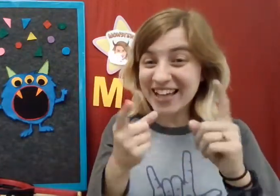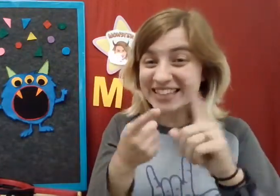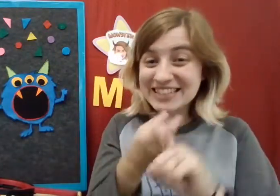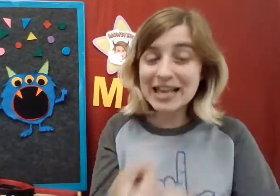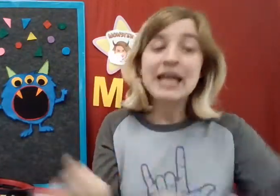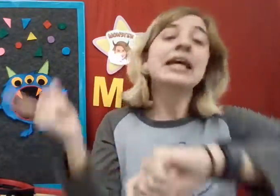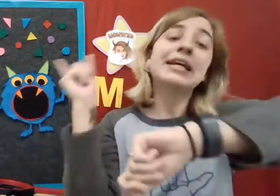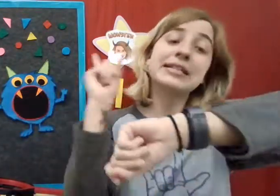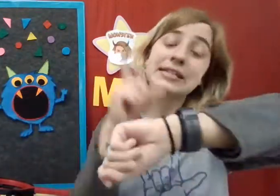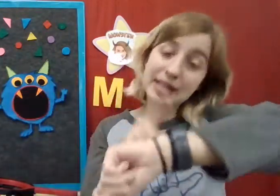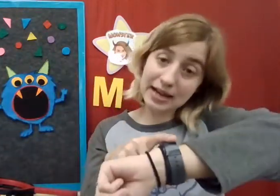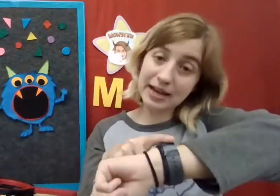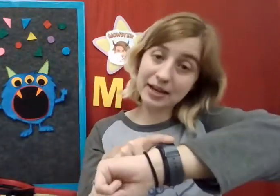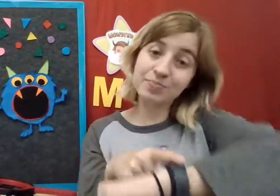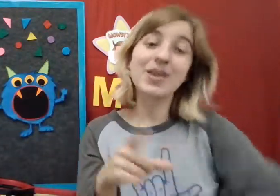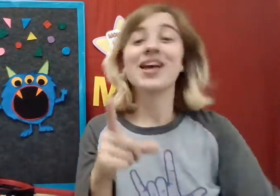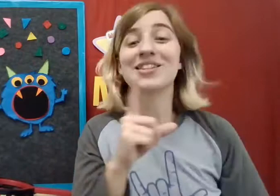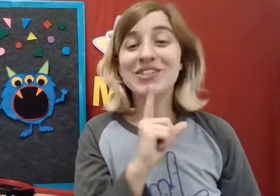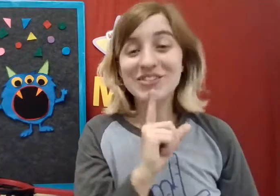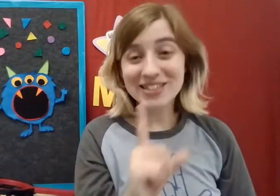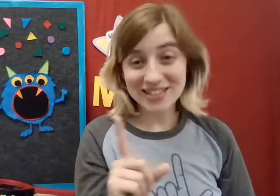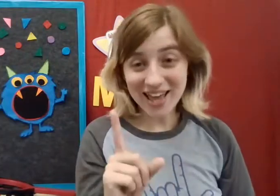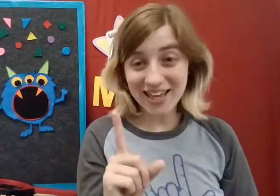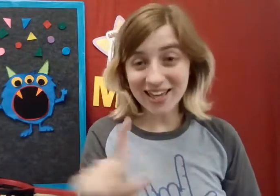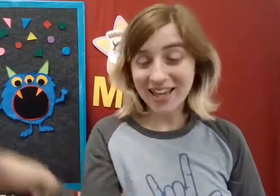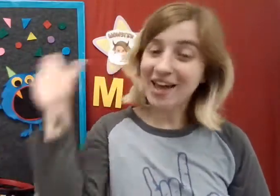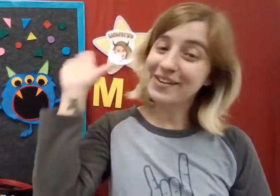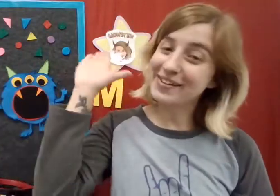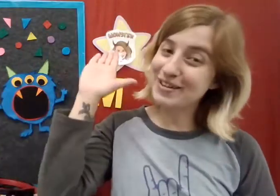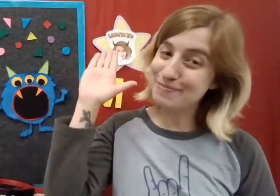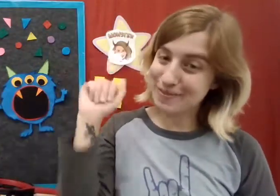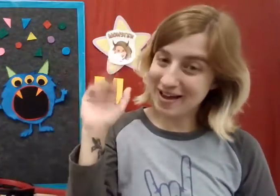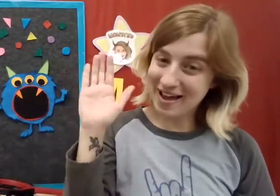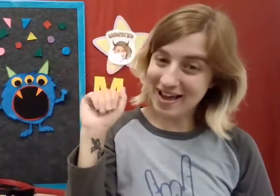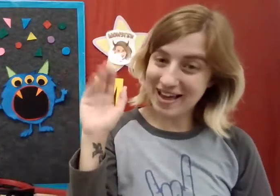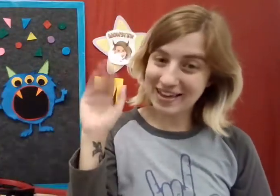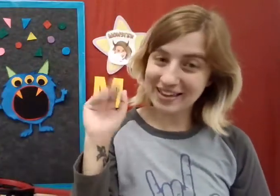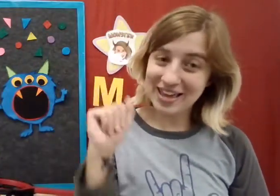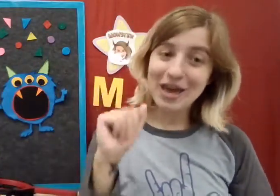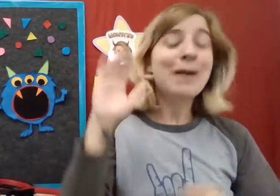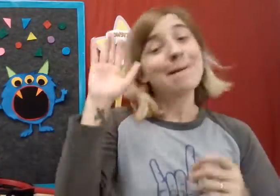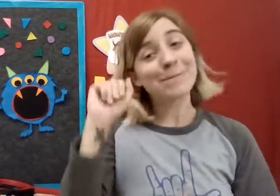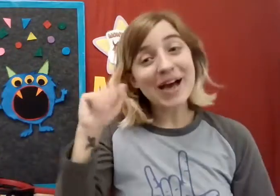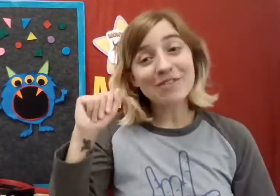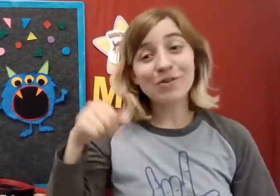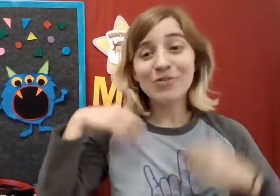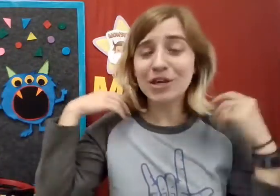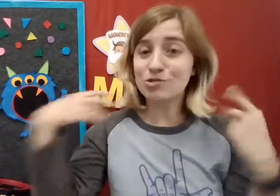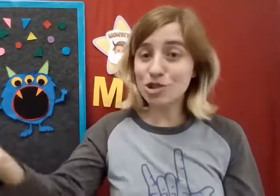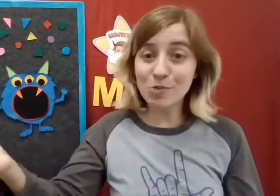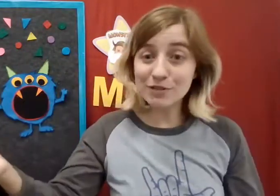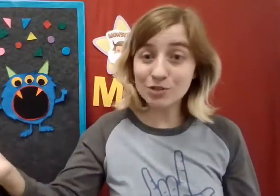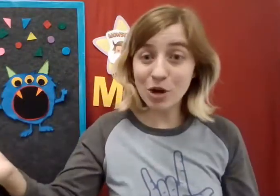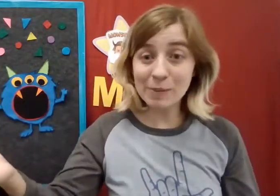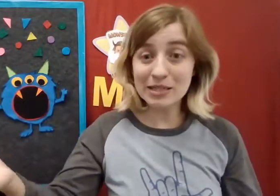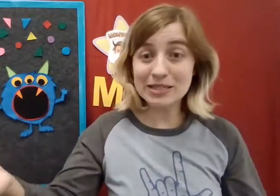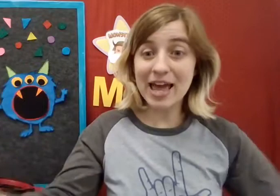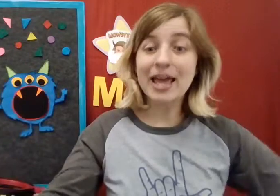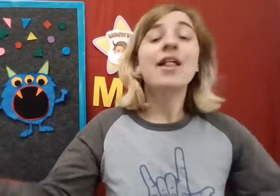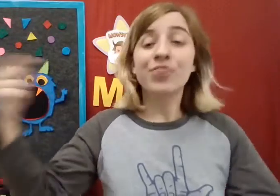friends. It's time to say goodbye. Bye, everyone. Thank you so much for joining me today. This